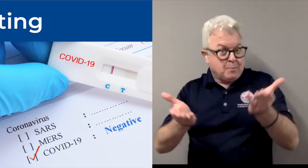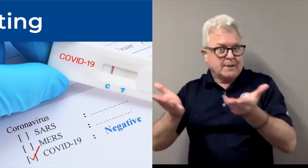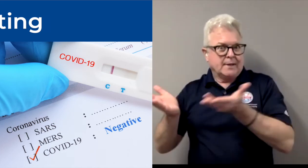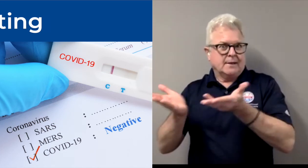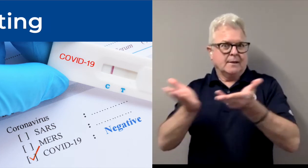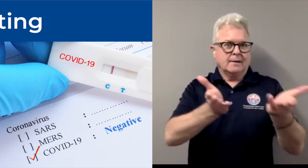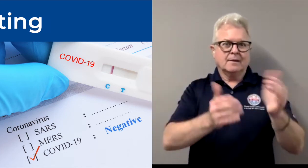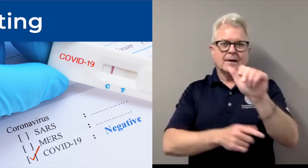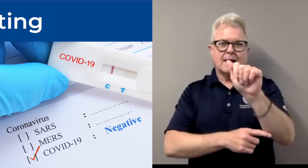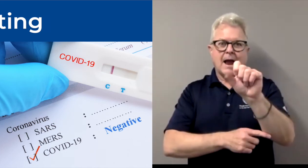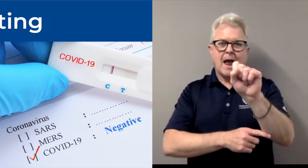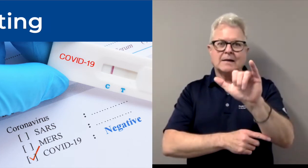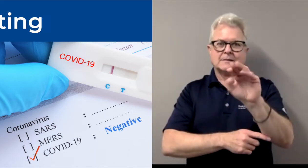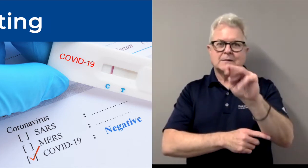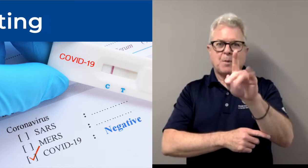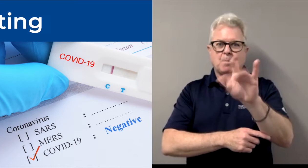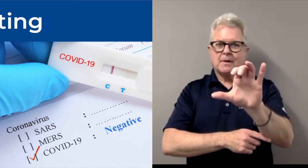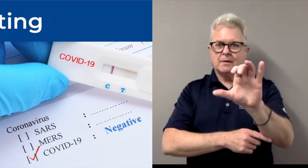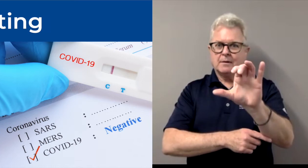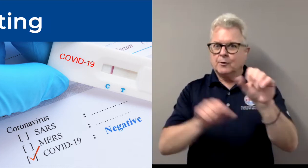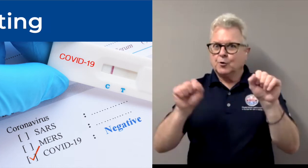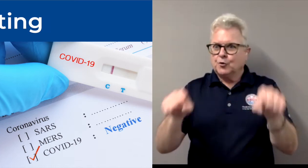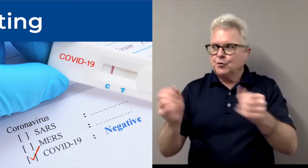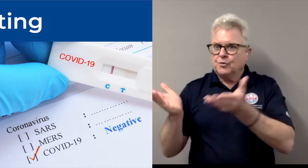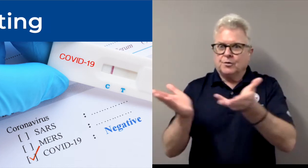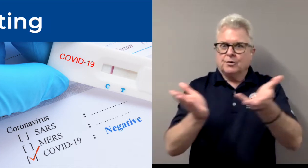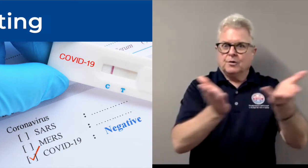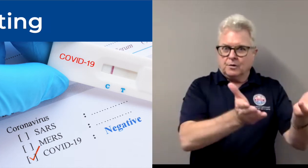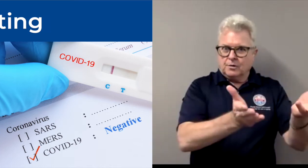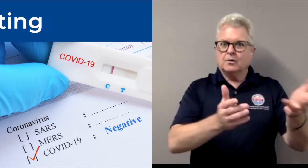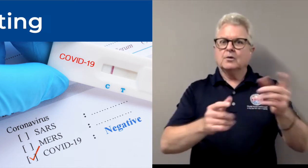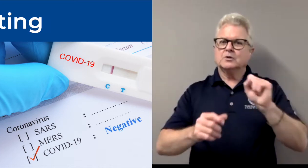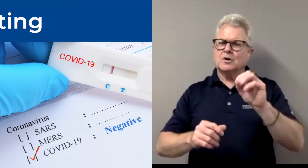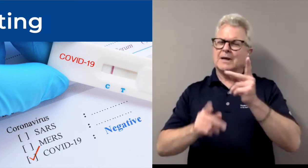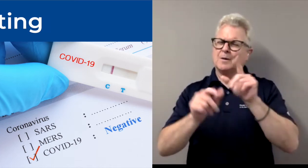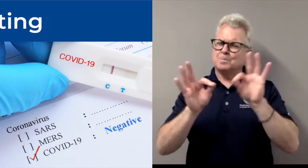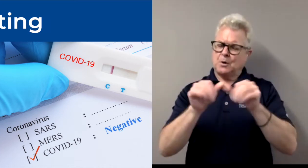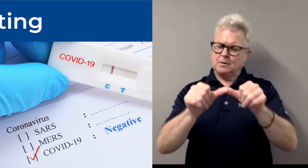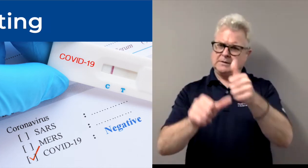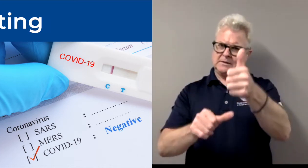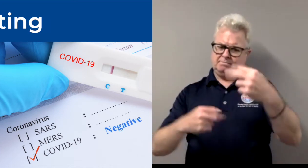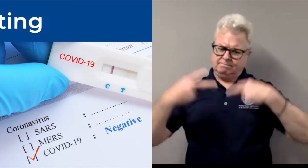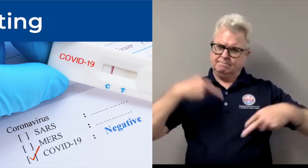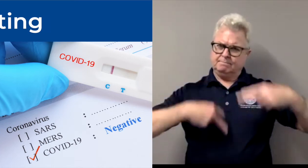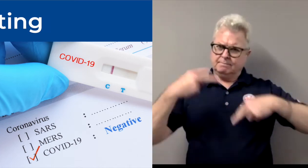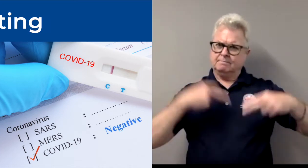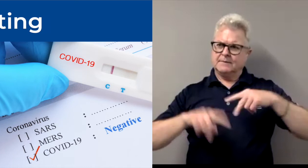sure, you could still be positive even though you tested negative with those home testing kits because